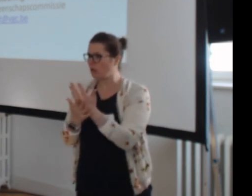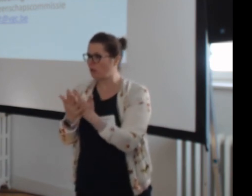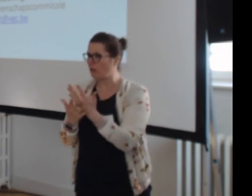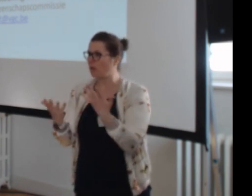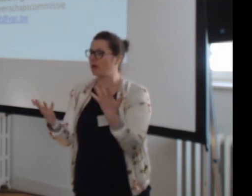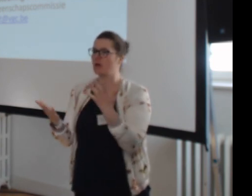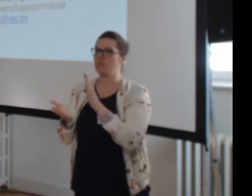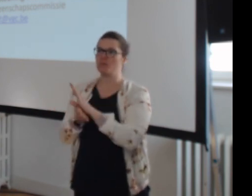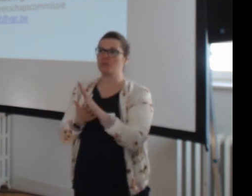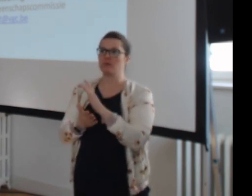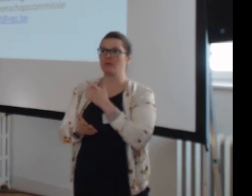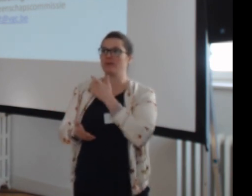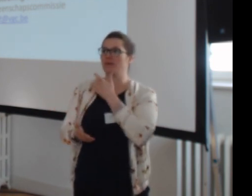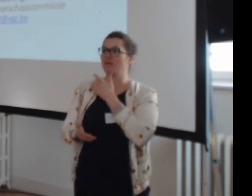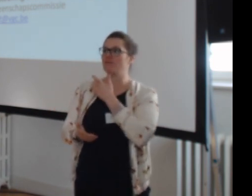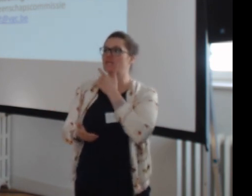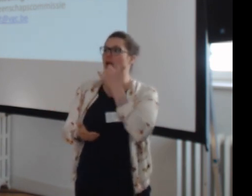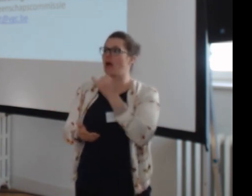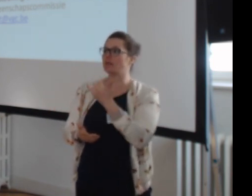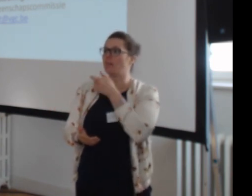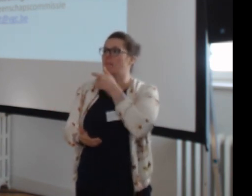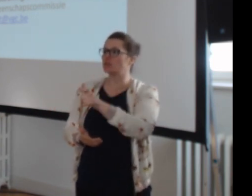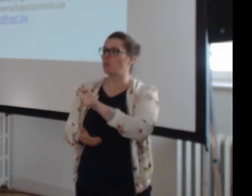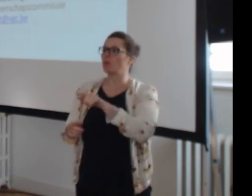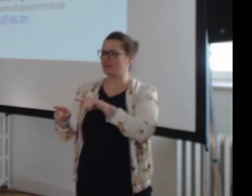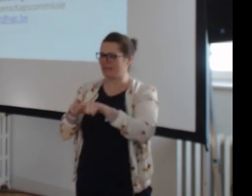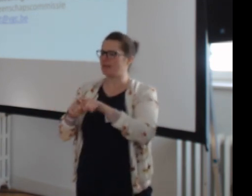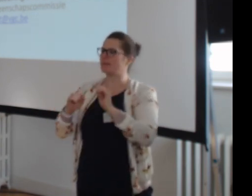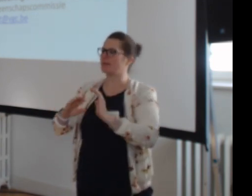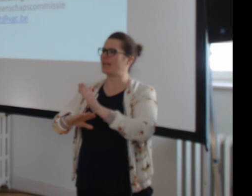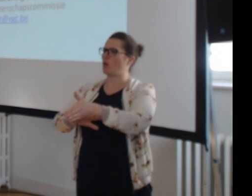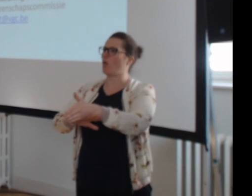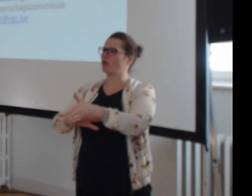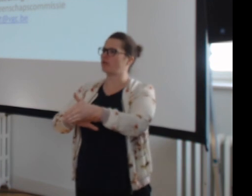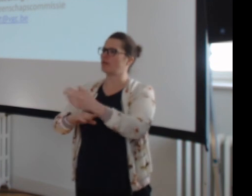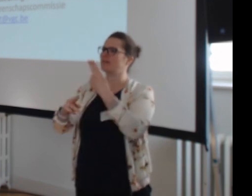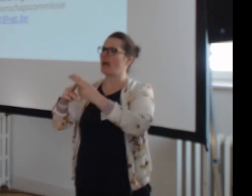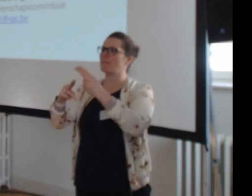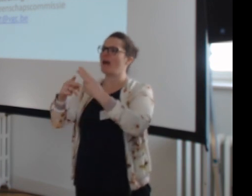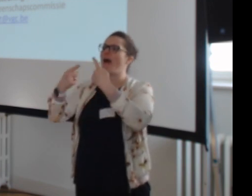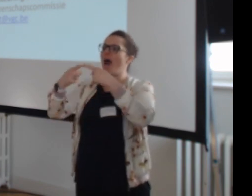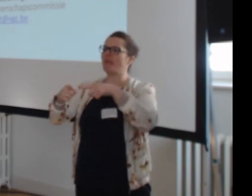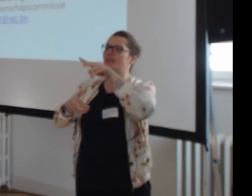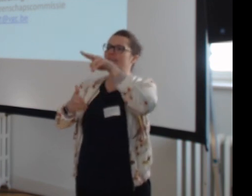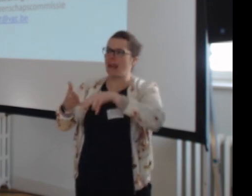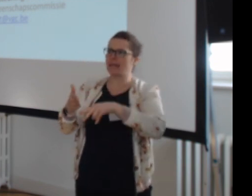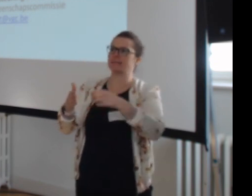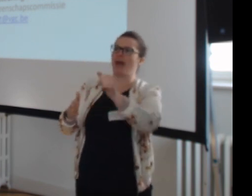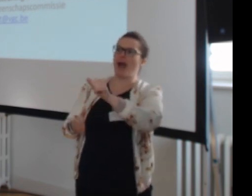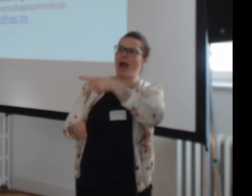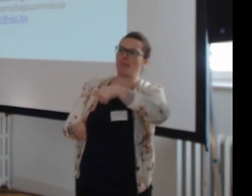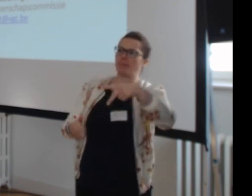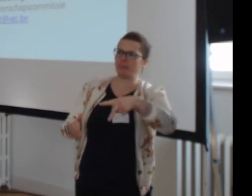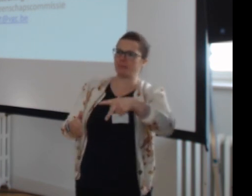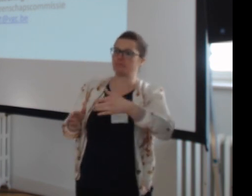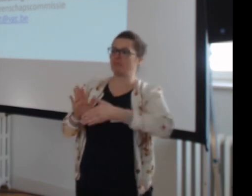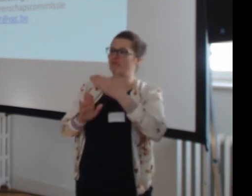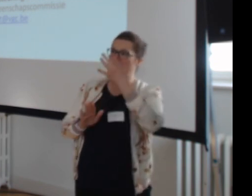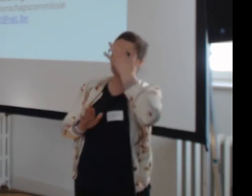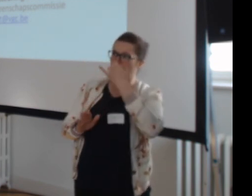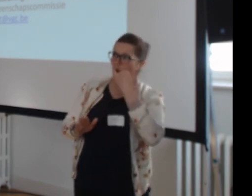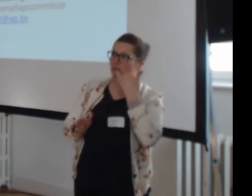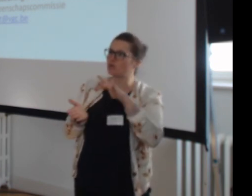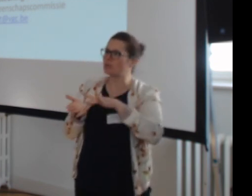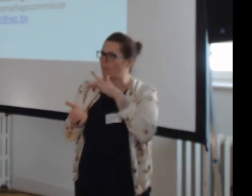his birthday is the password, and he can log in the Anders Lezen app, and with a smartphone or a